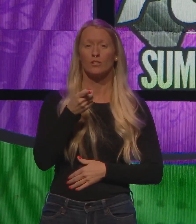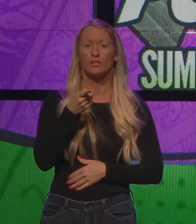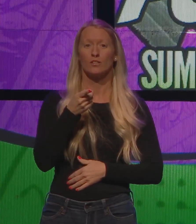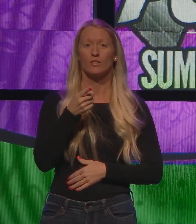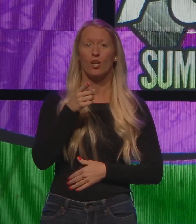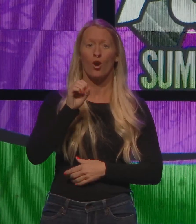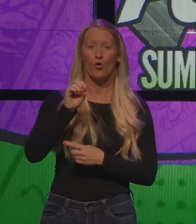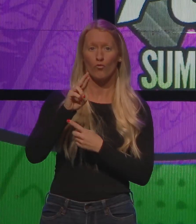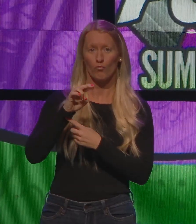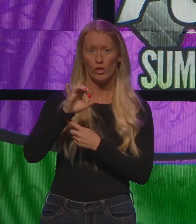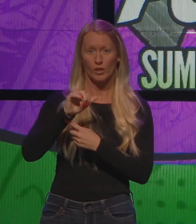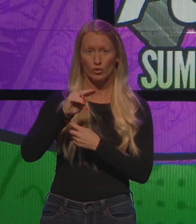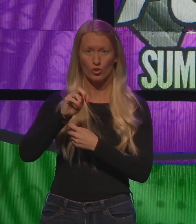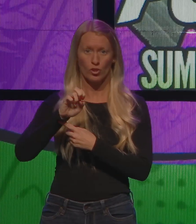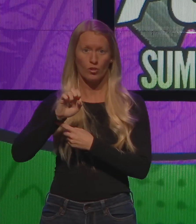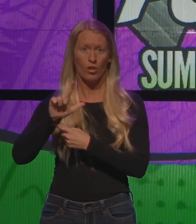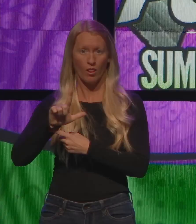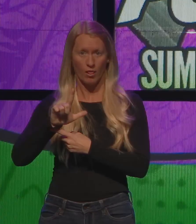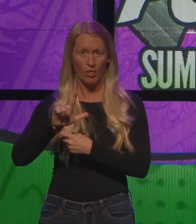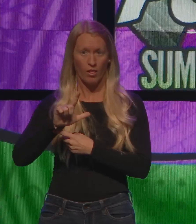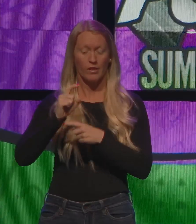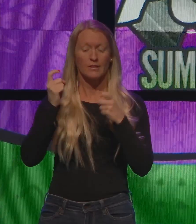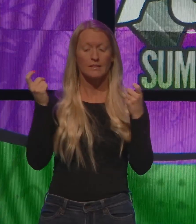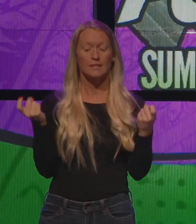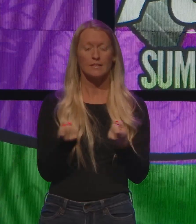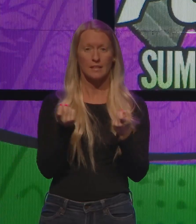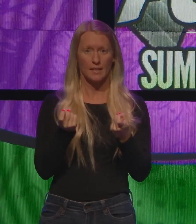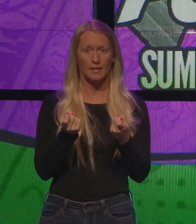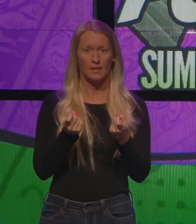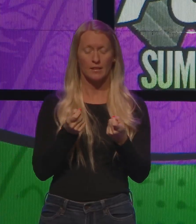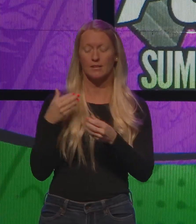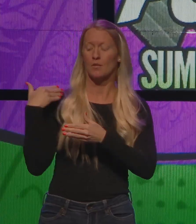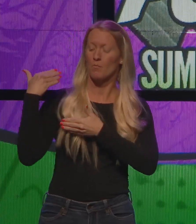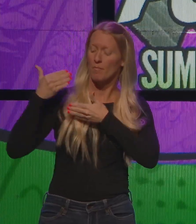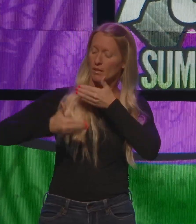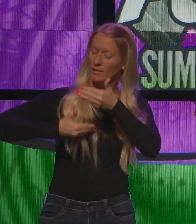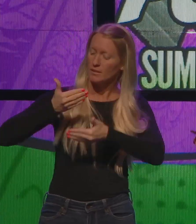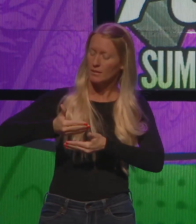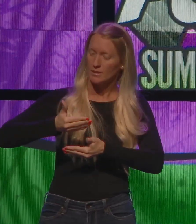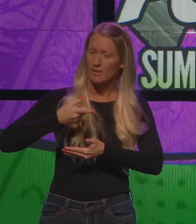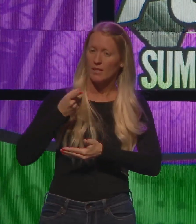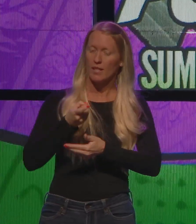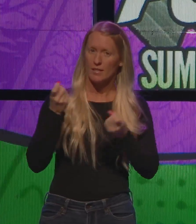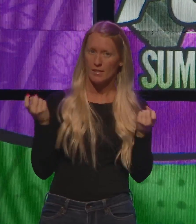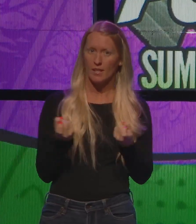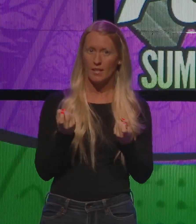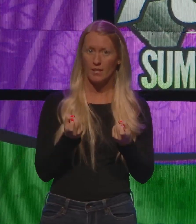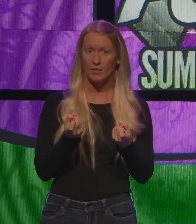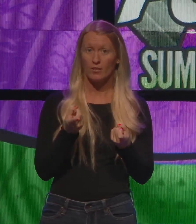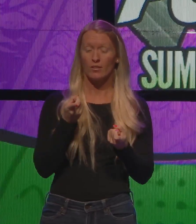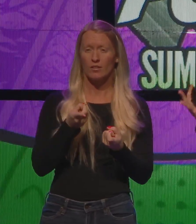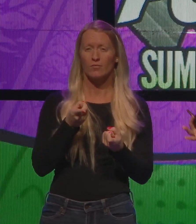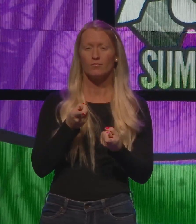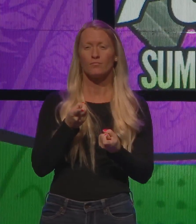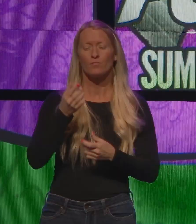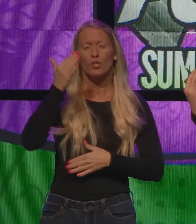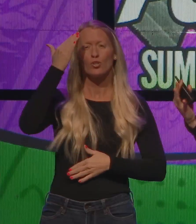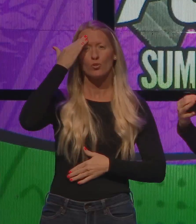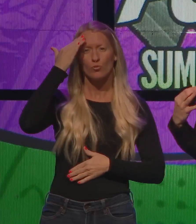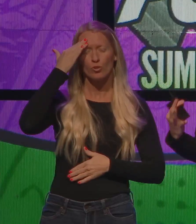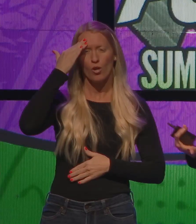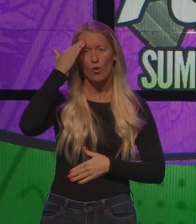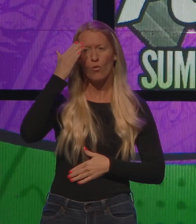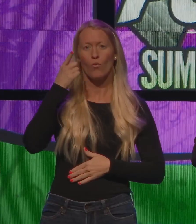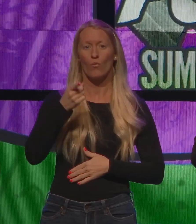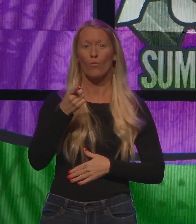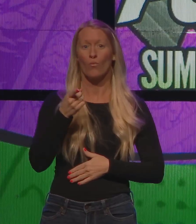And this idea of original sin says that, we know Garden of Eden, right? So I'm going to speak